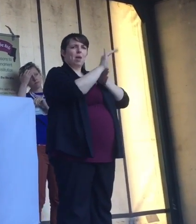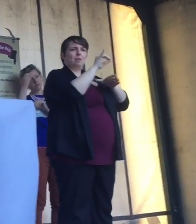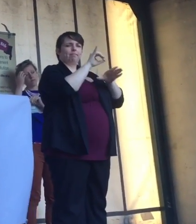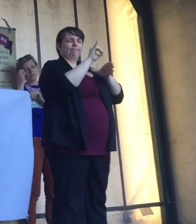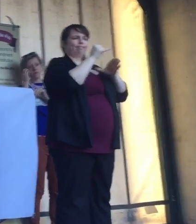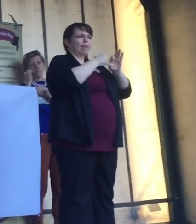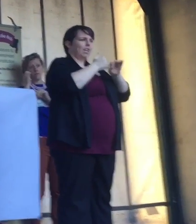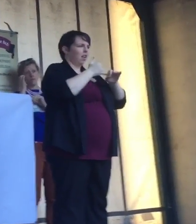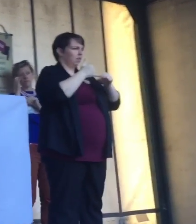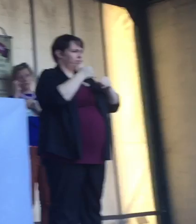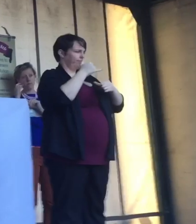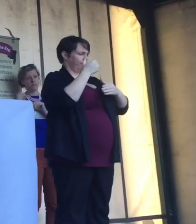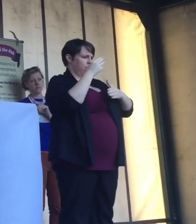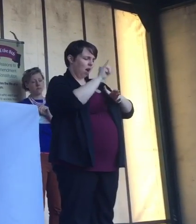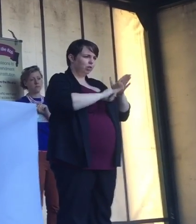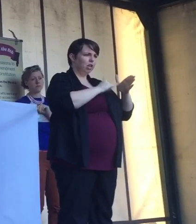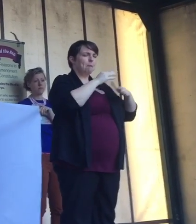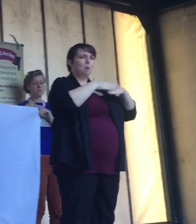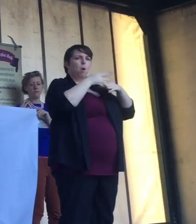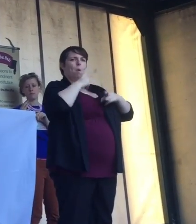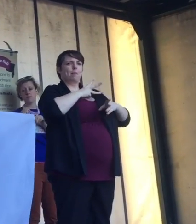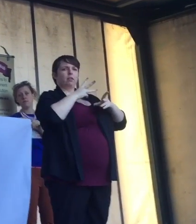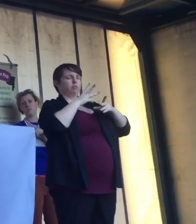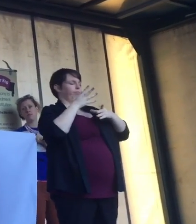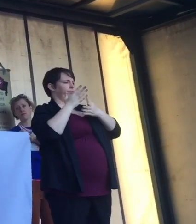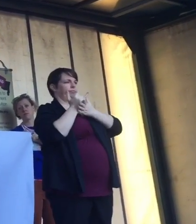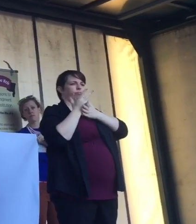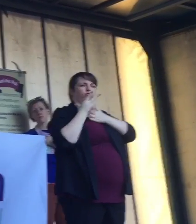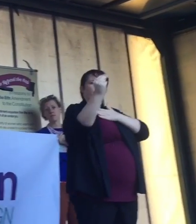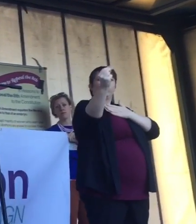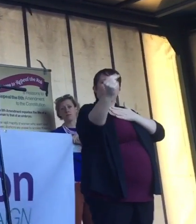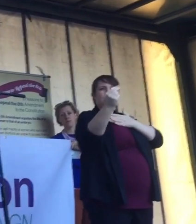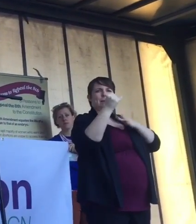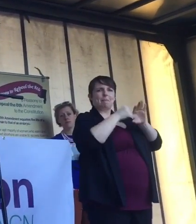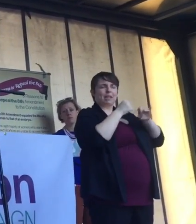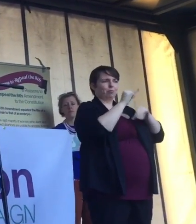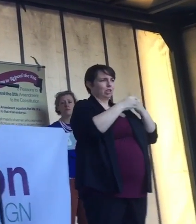want, more and more women being denied medical procedures that they do want.